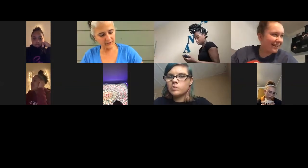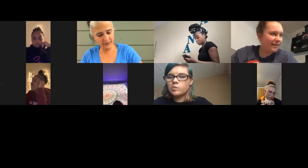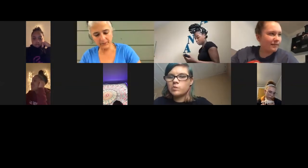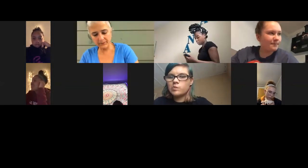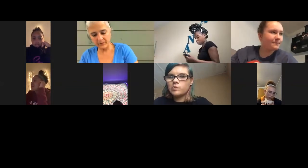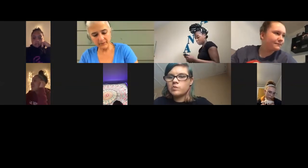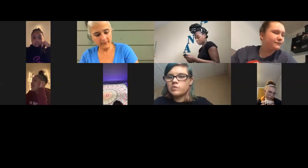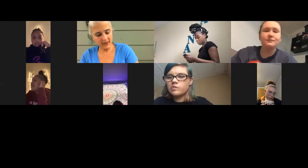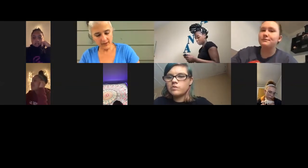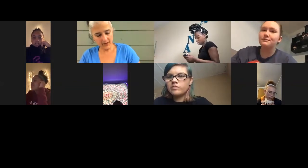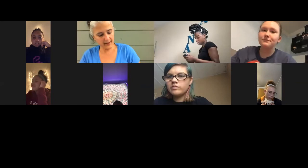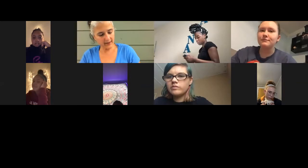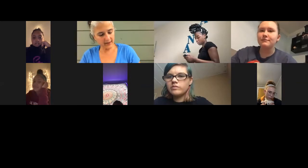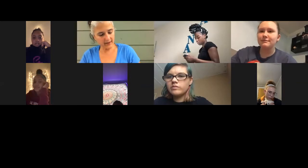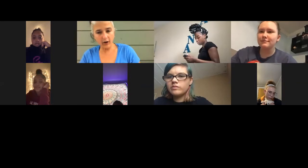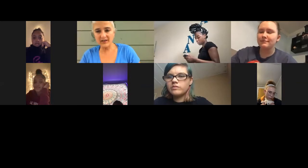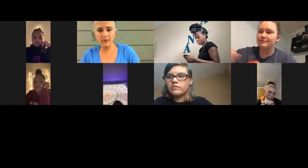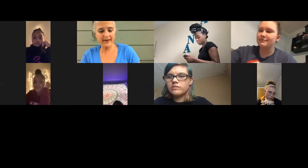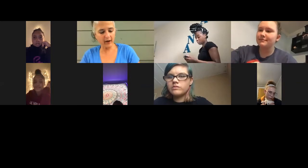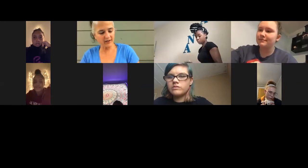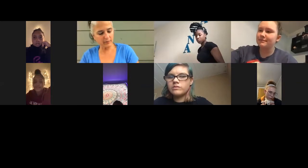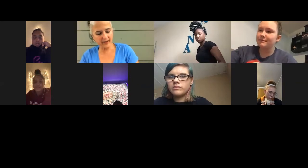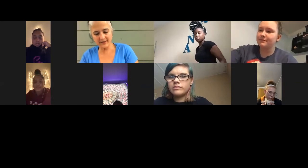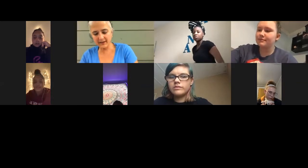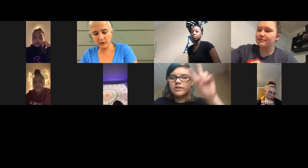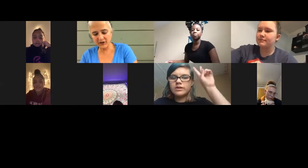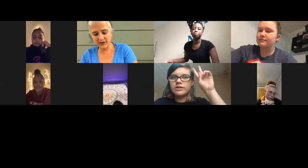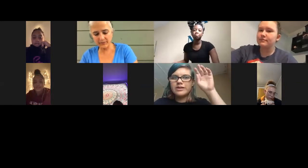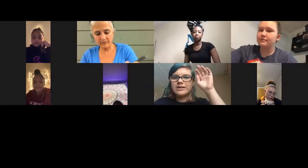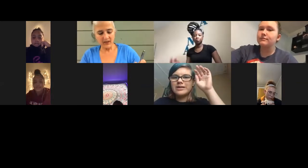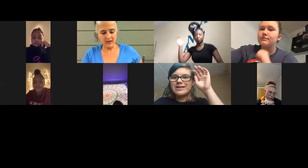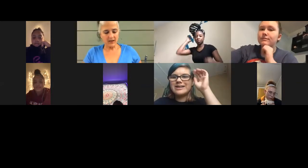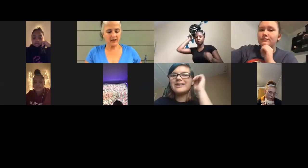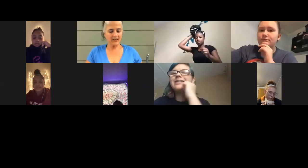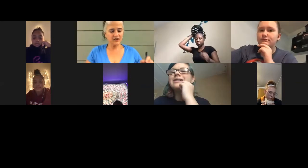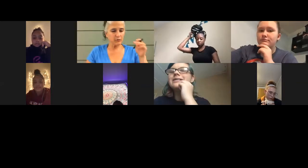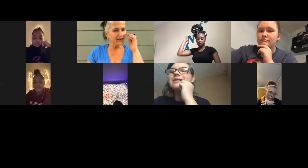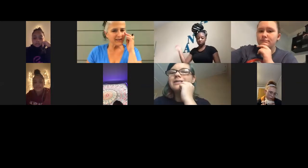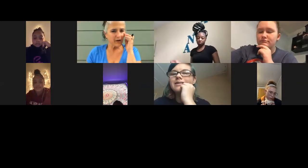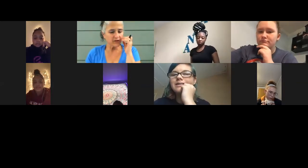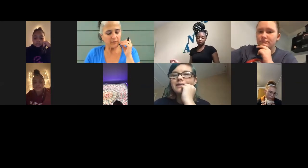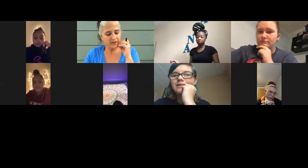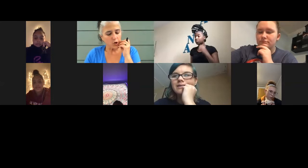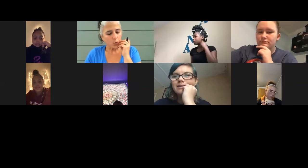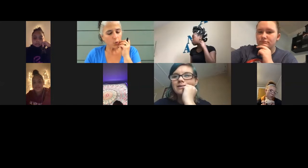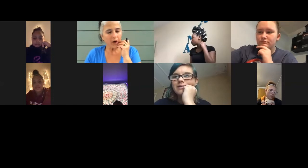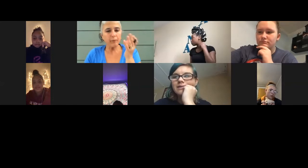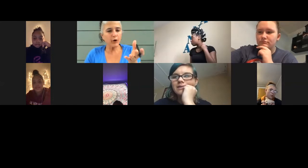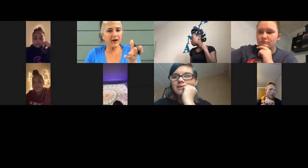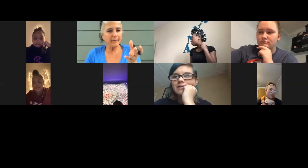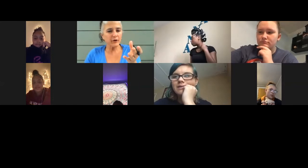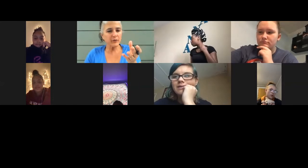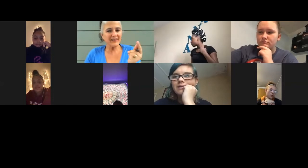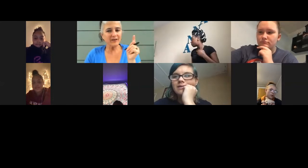in. Awesome. And Austin Marie, silly question. I just didn't write it down for some reason.